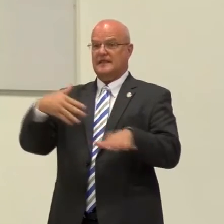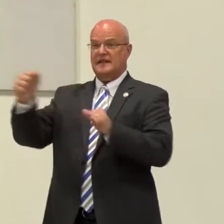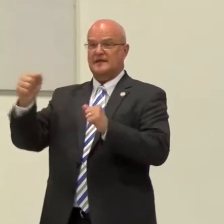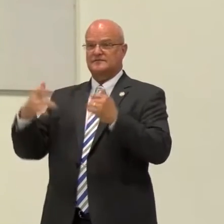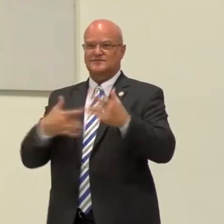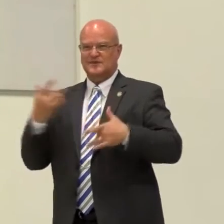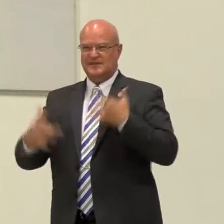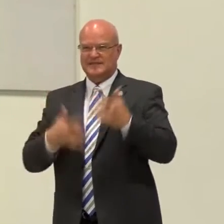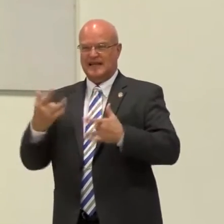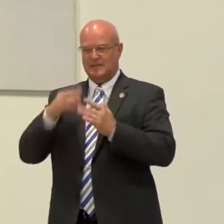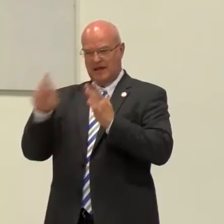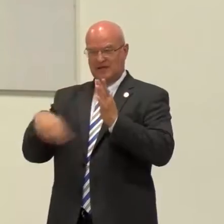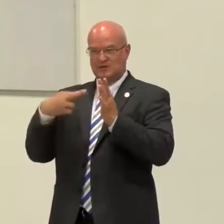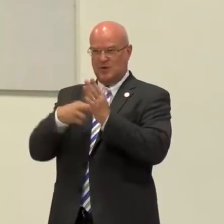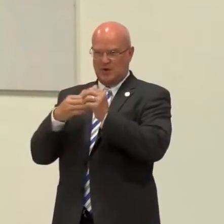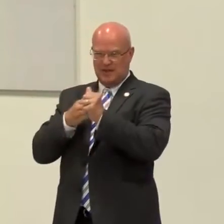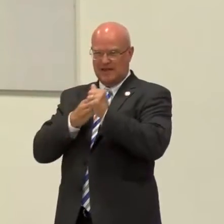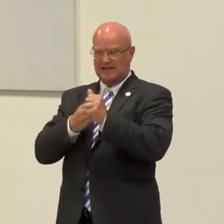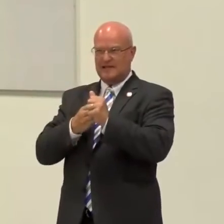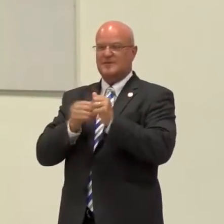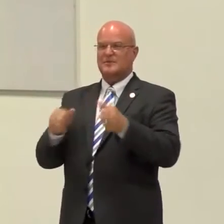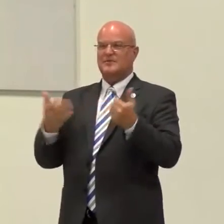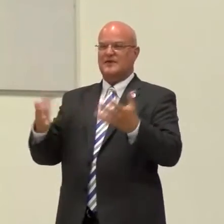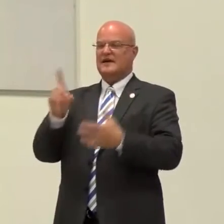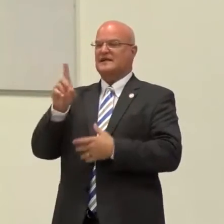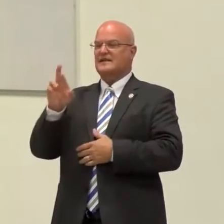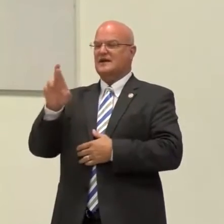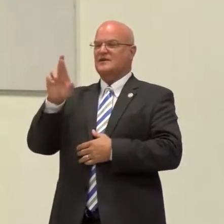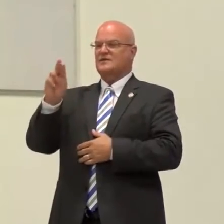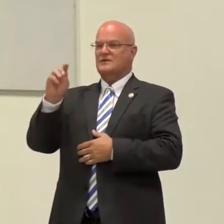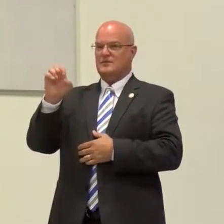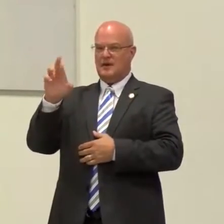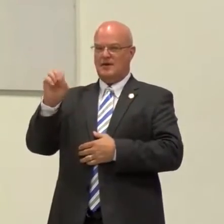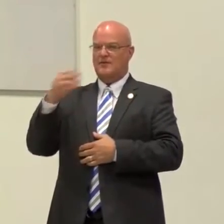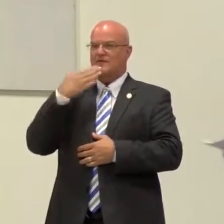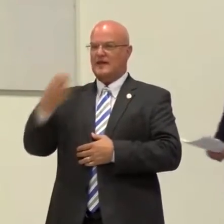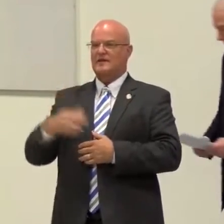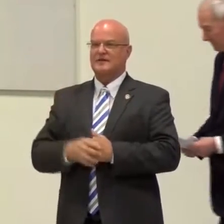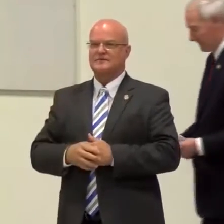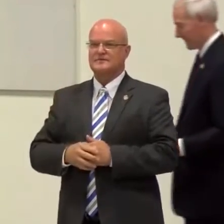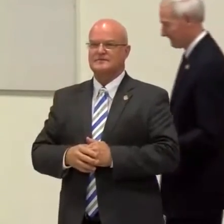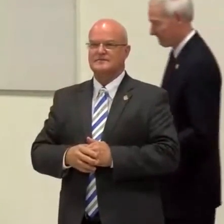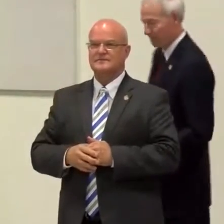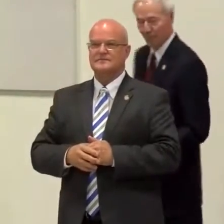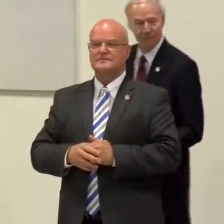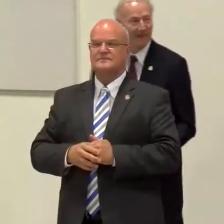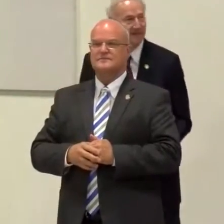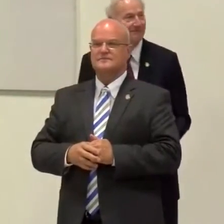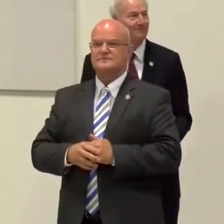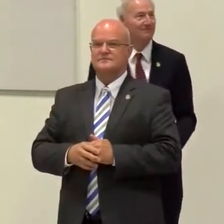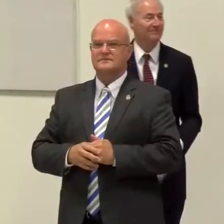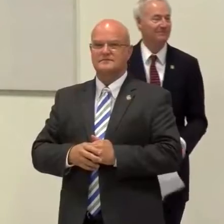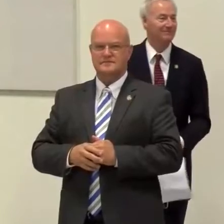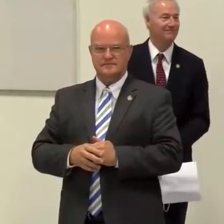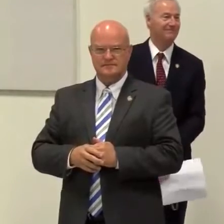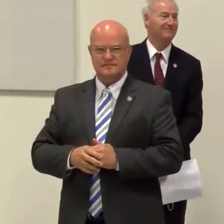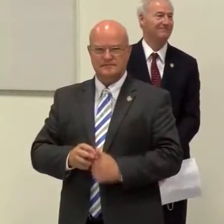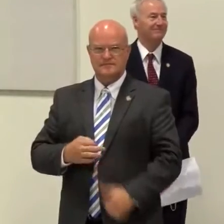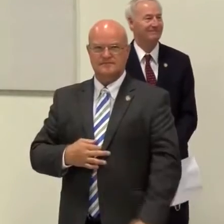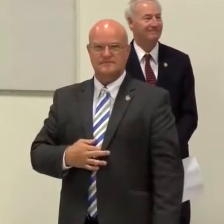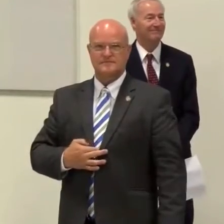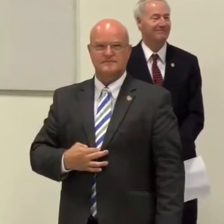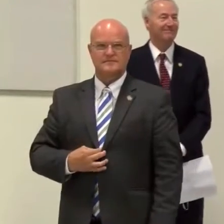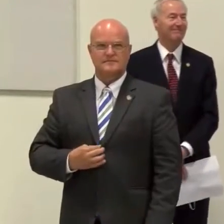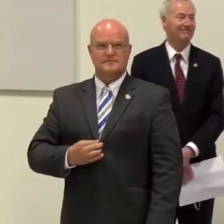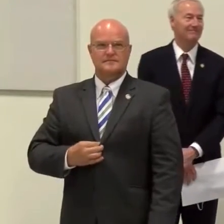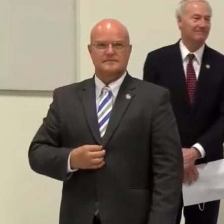excited about his role and leadership that he'll provide. Dr. Romero. Thank you, Governor. Buenas tardes, soy el doctor José Romero, soy